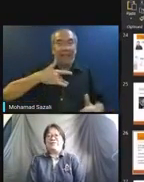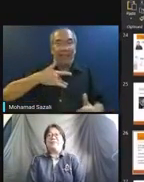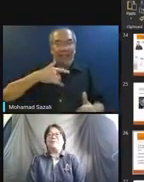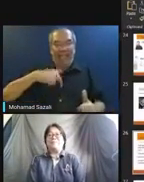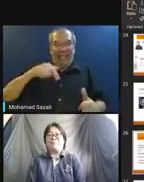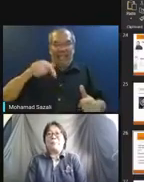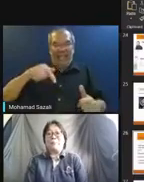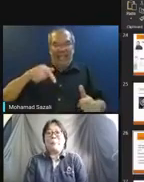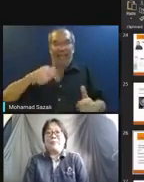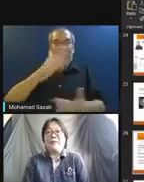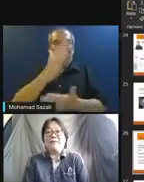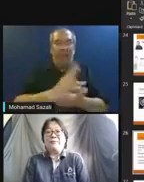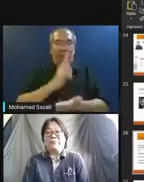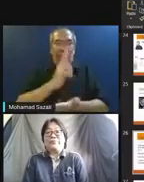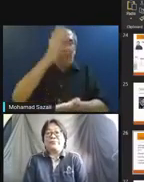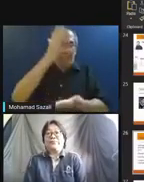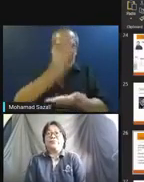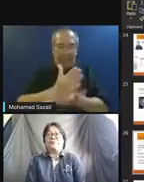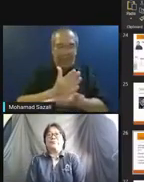Okay.